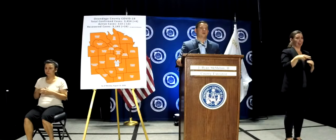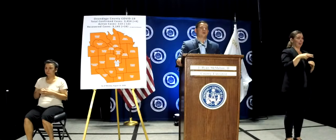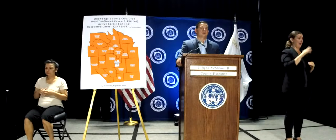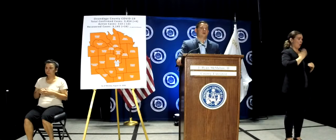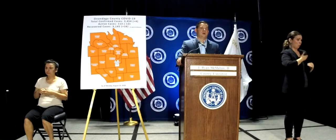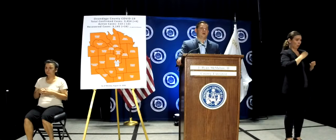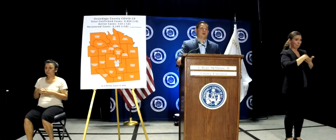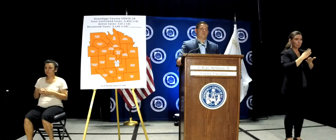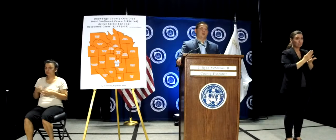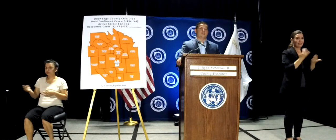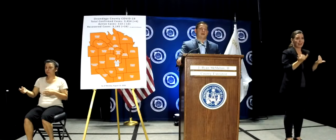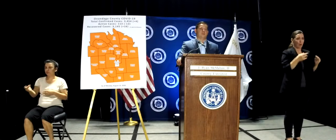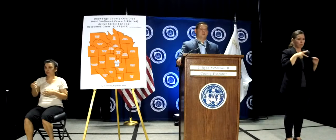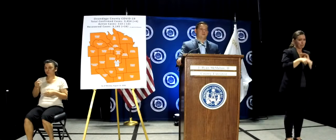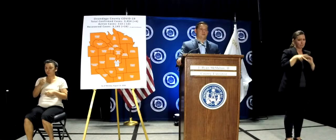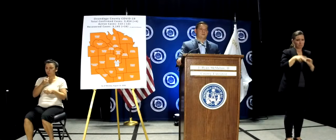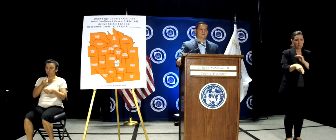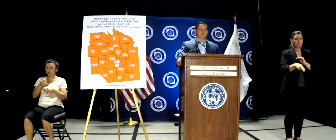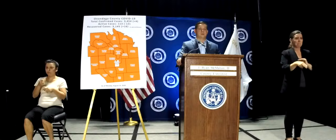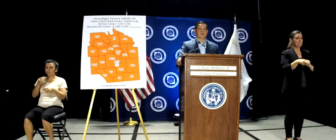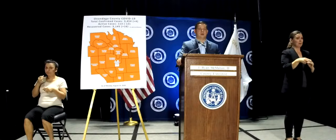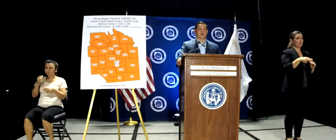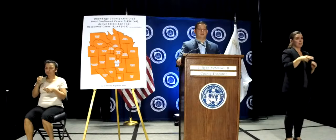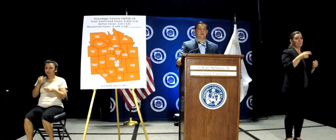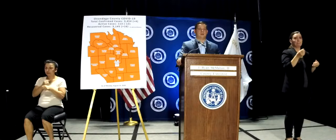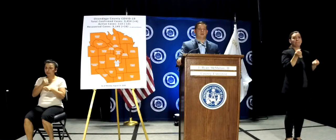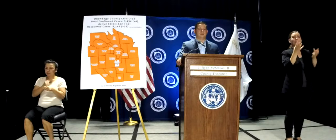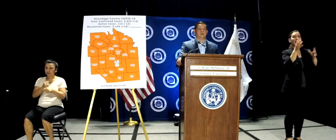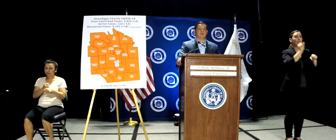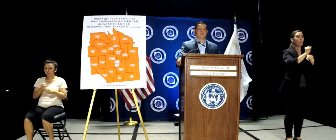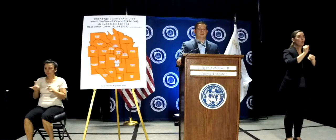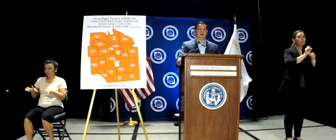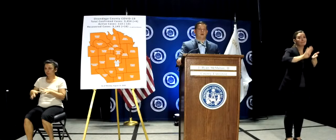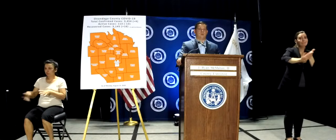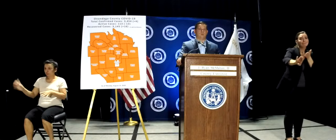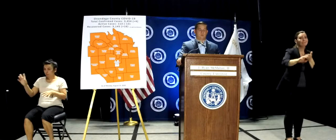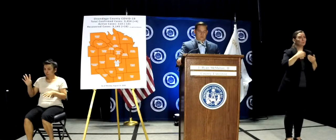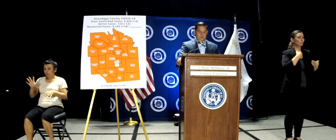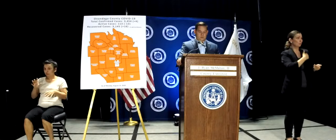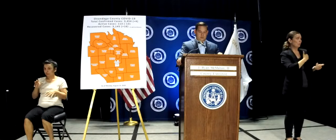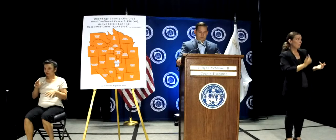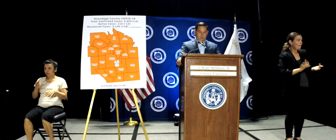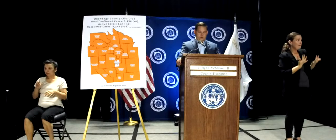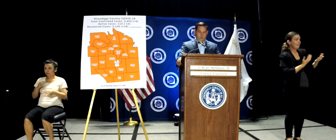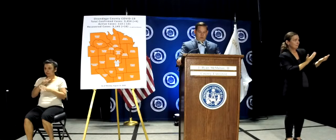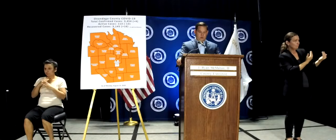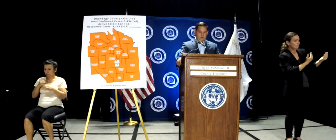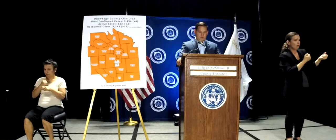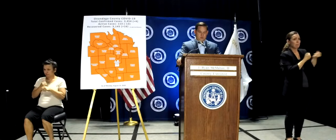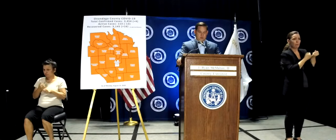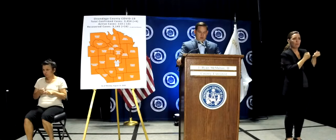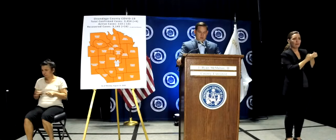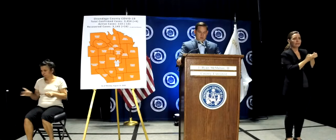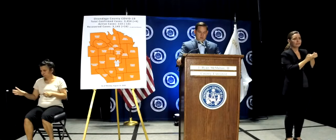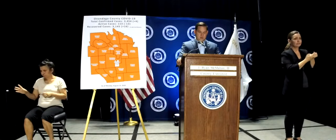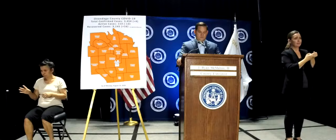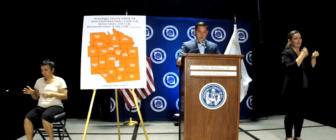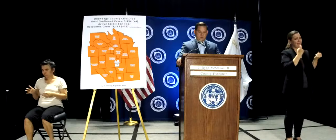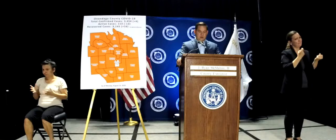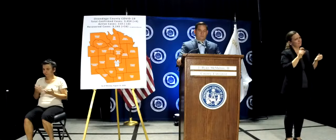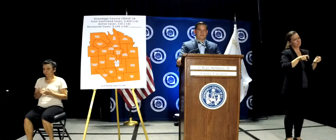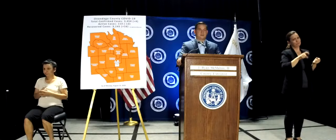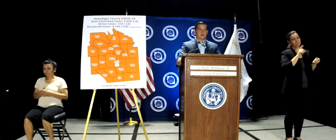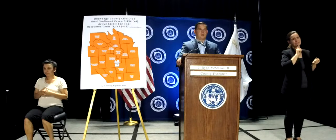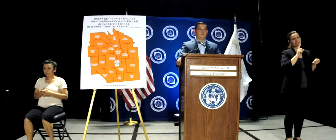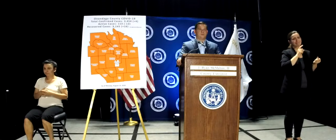positions, part-time positions, and now it's at a point where if we